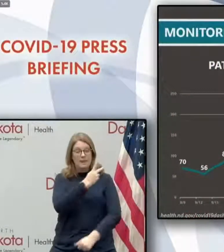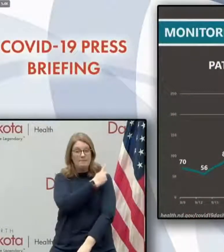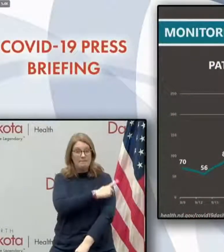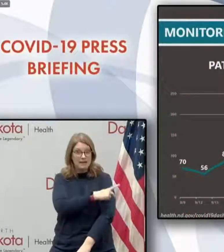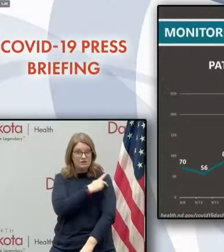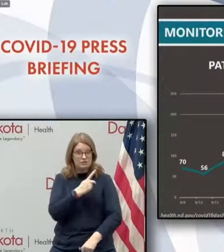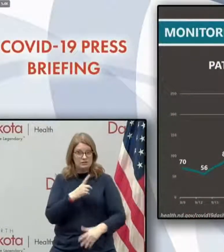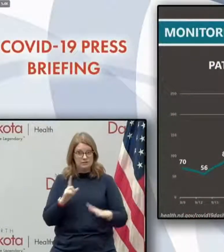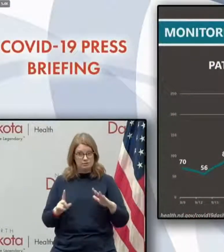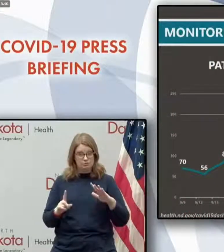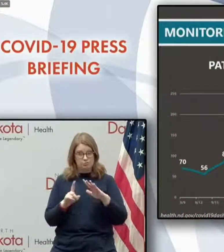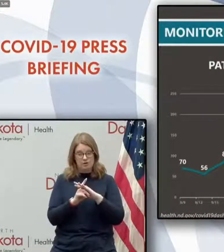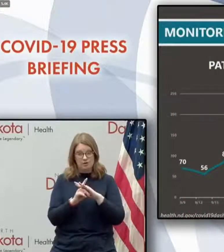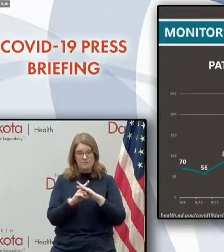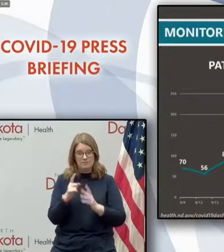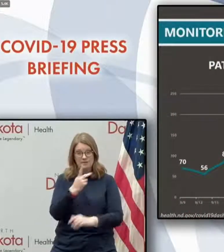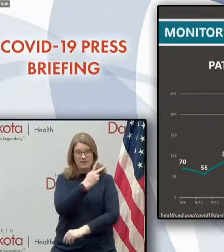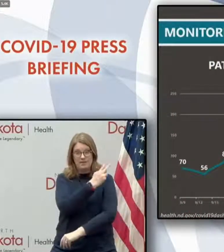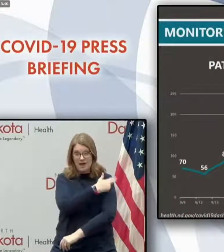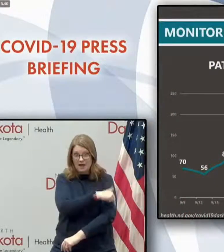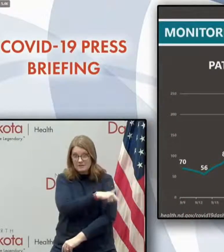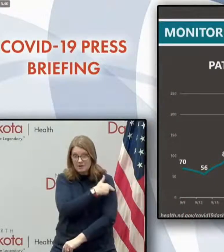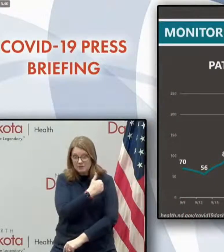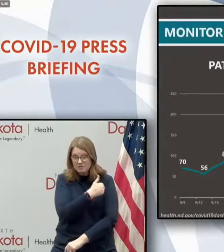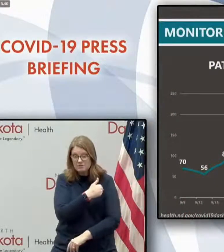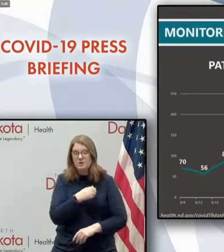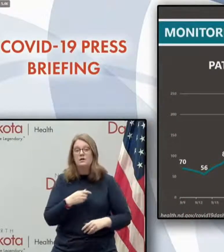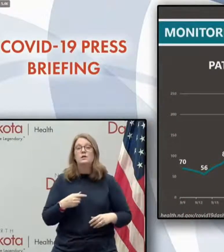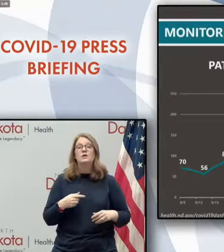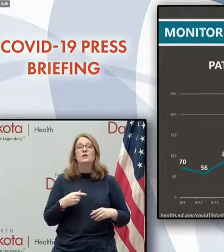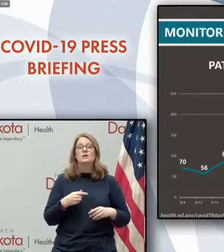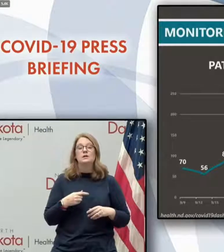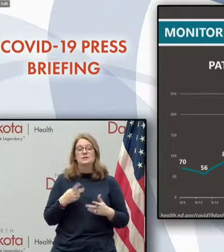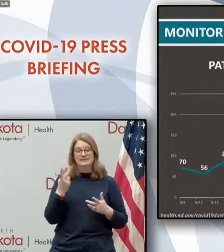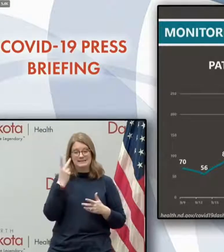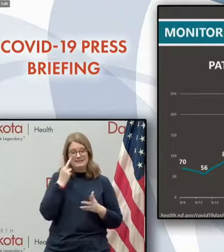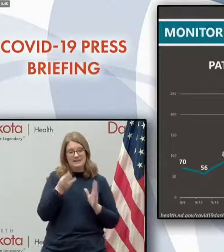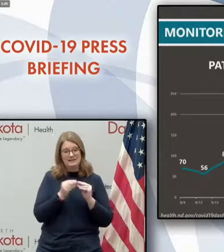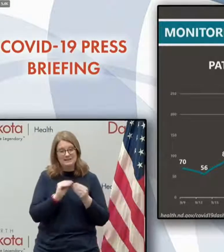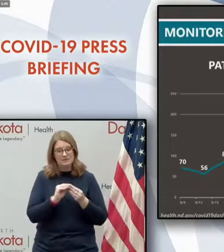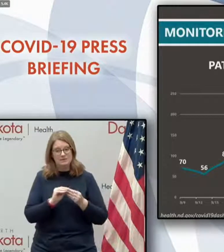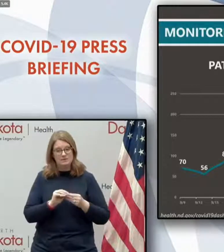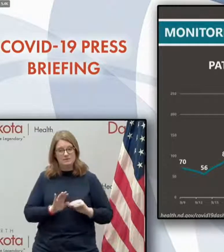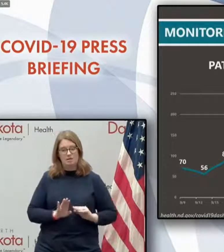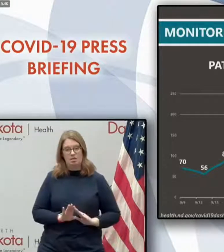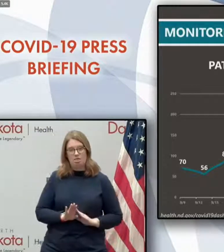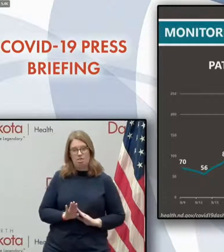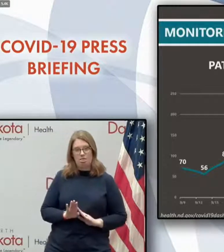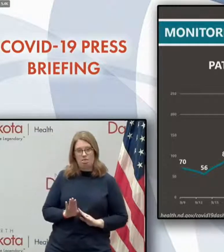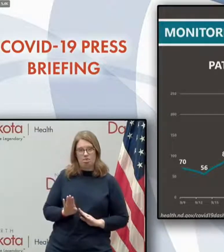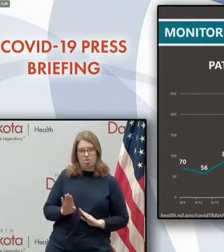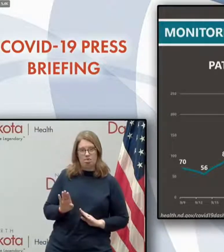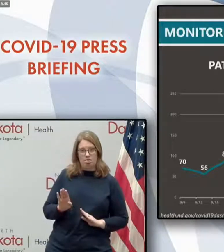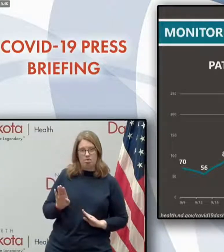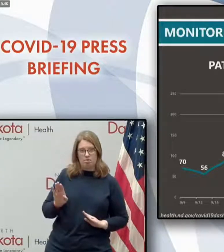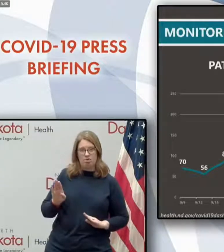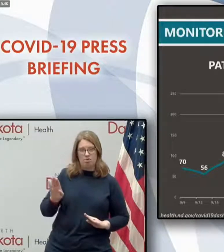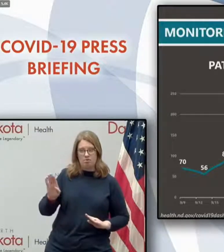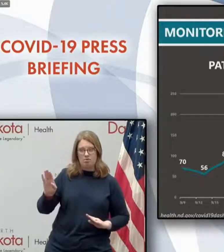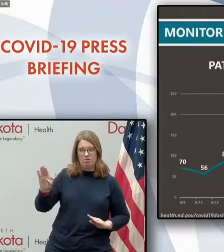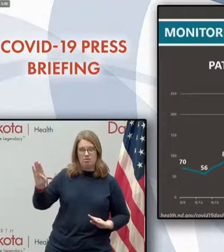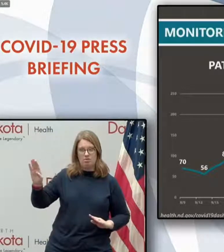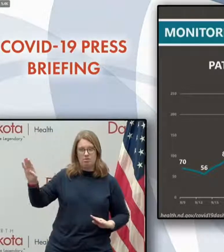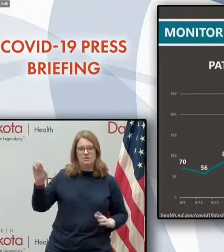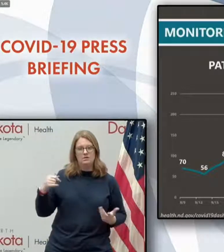in to the hospitals due to COVID. You see this number has continued to climb on a pretty steady rate, but you might